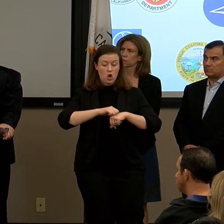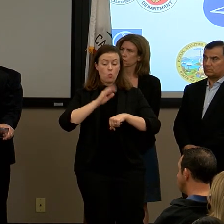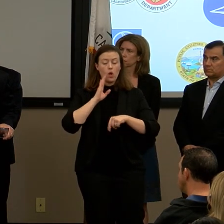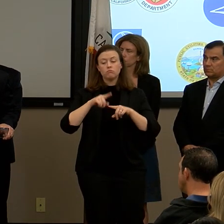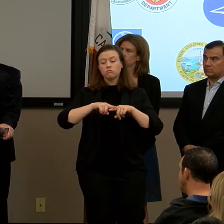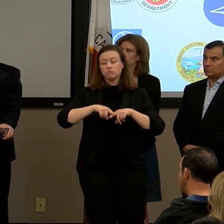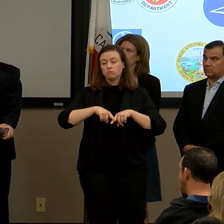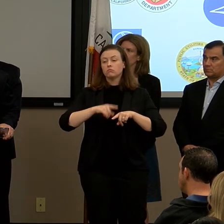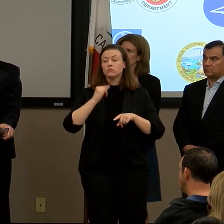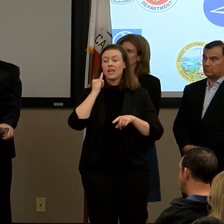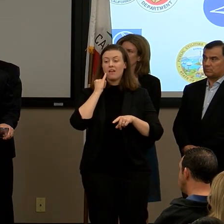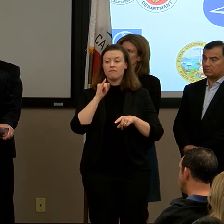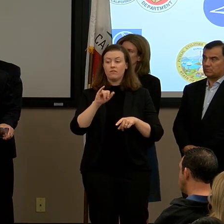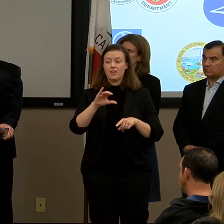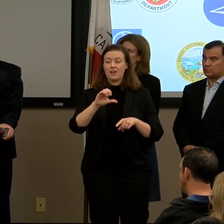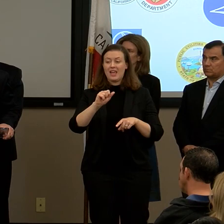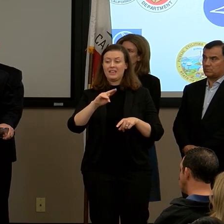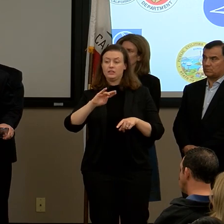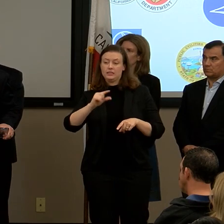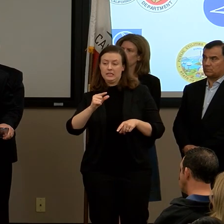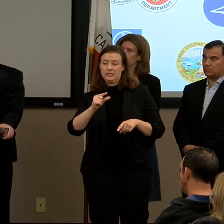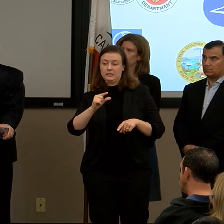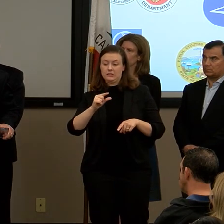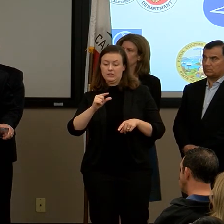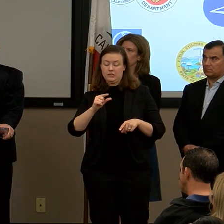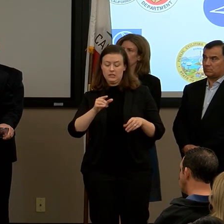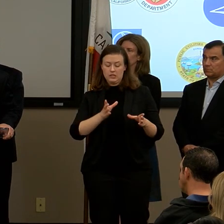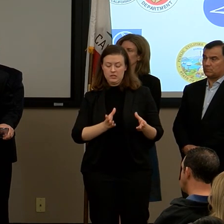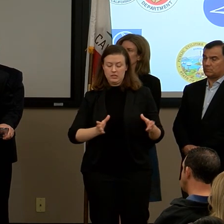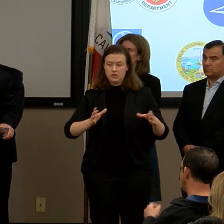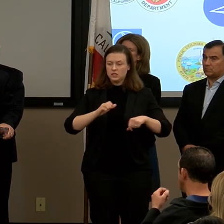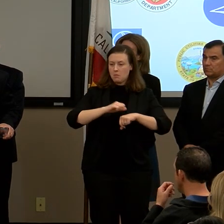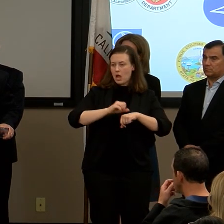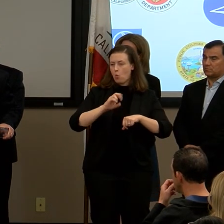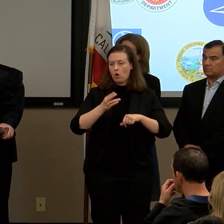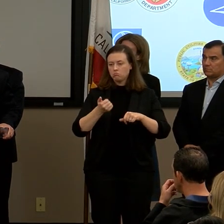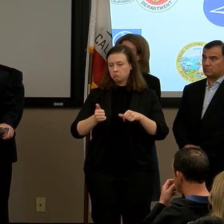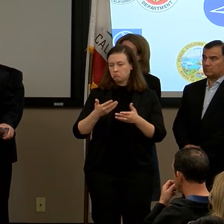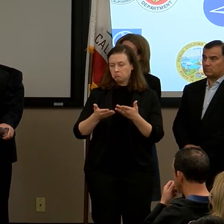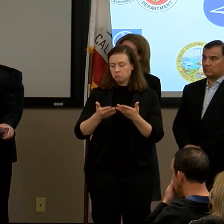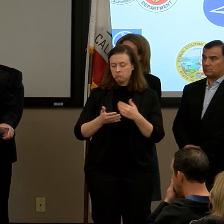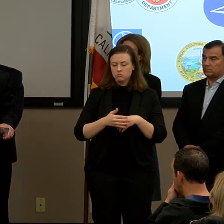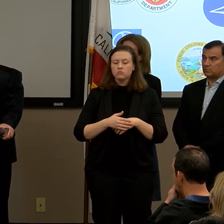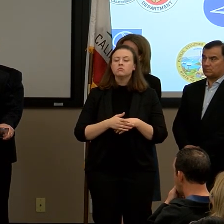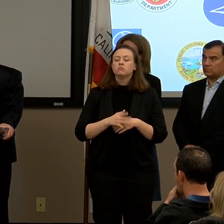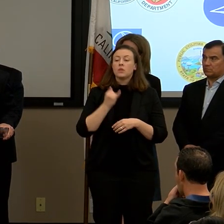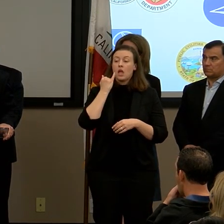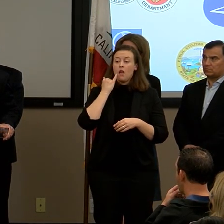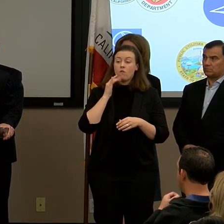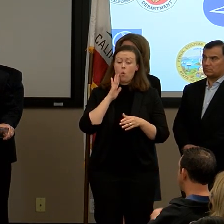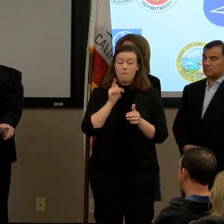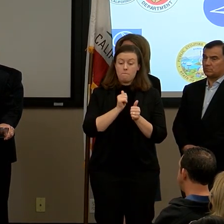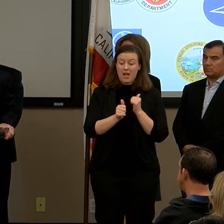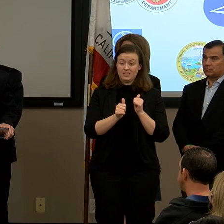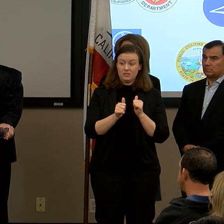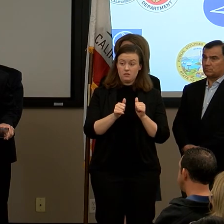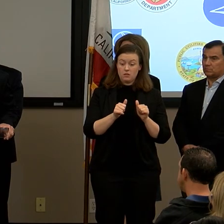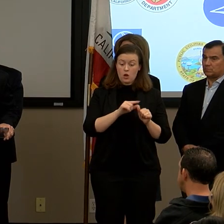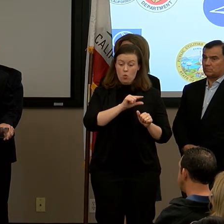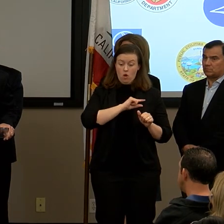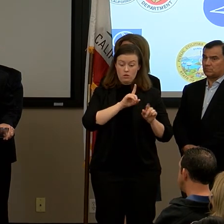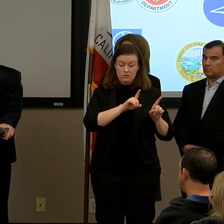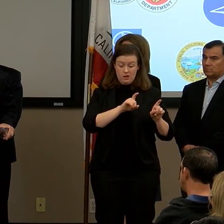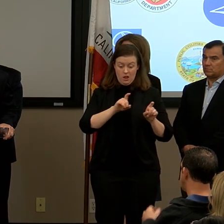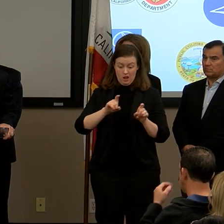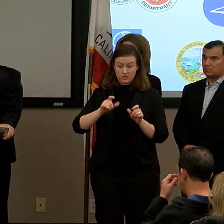entirely upon whether those casings, cemented or otherwise, are capable of passing the integrity tests. If they can't,